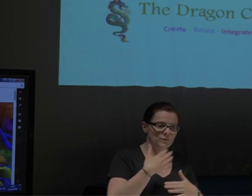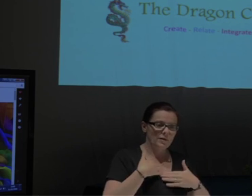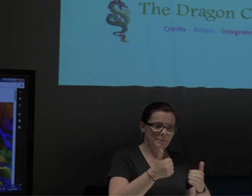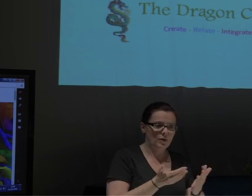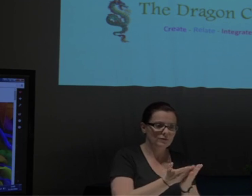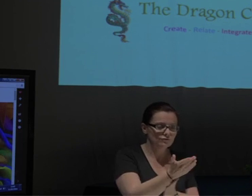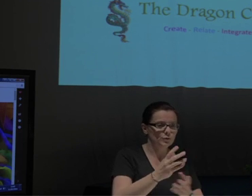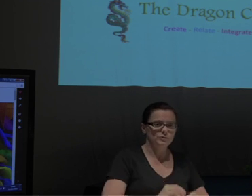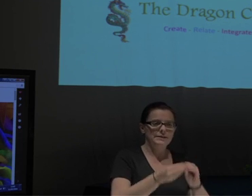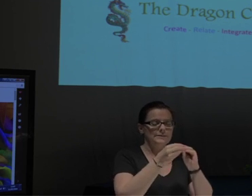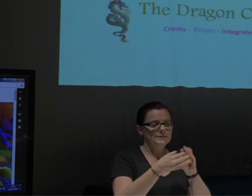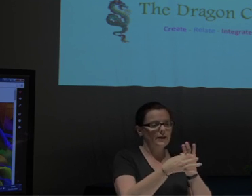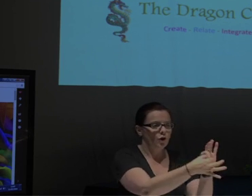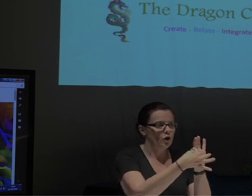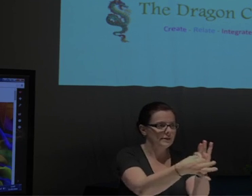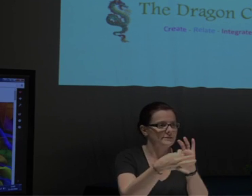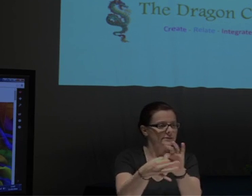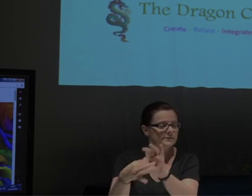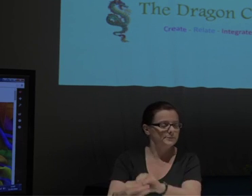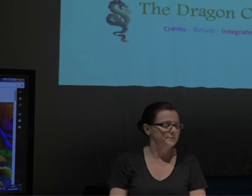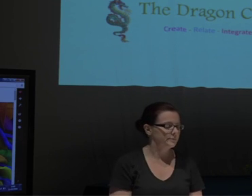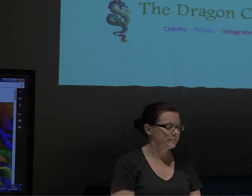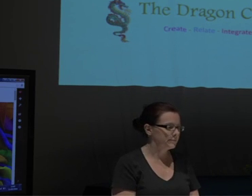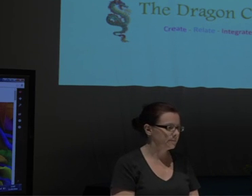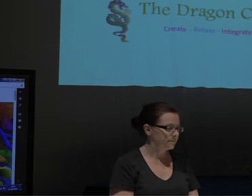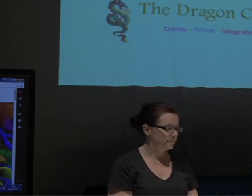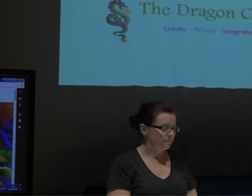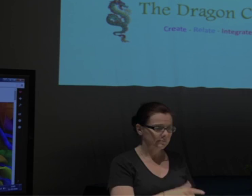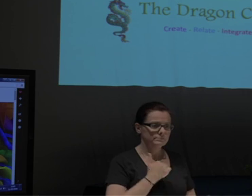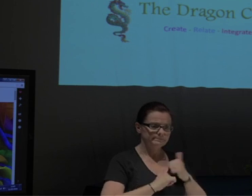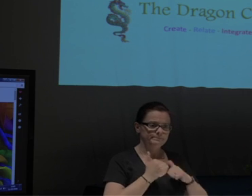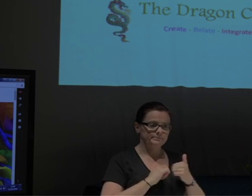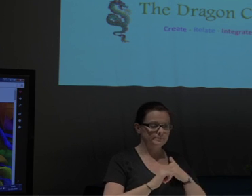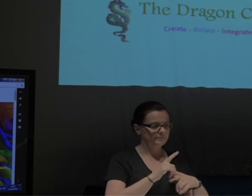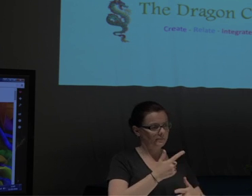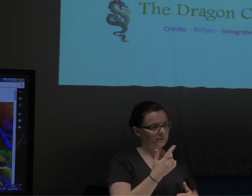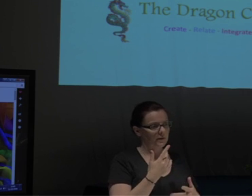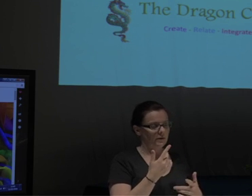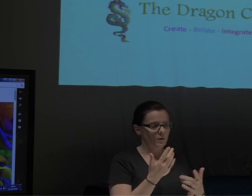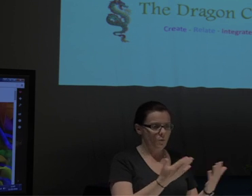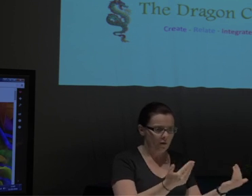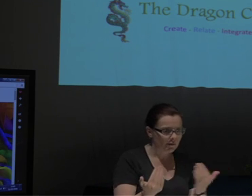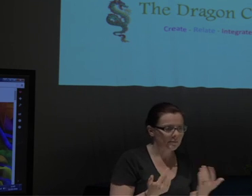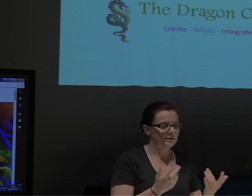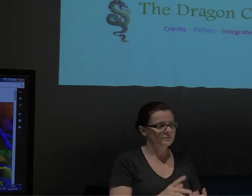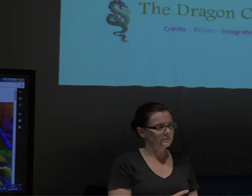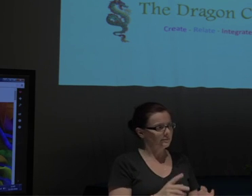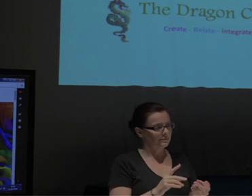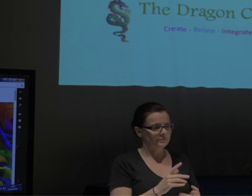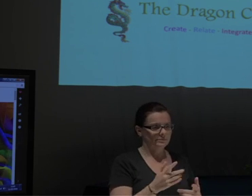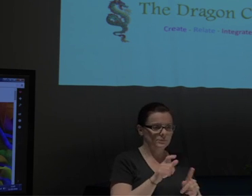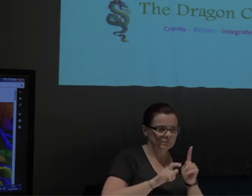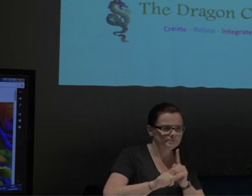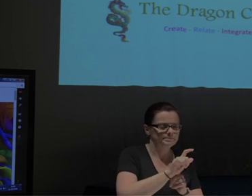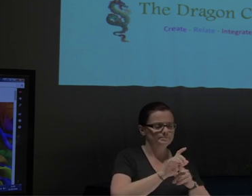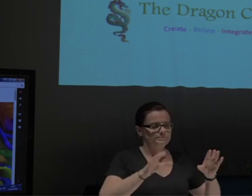creativity and connectivity. We pride ourselves on being a creative, welcoming and high-quality community place